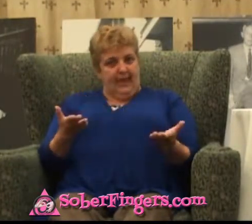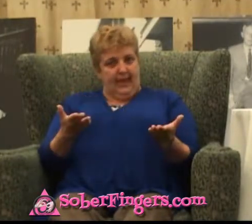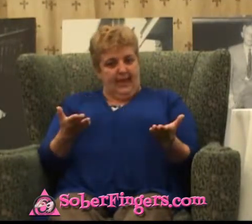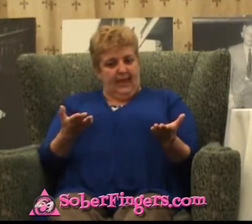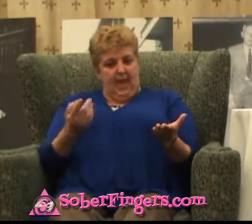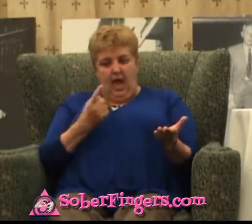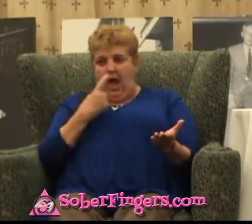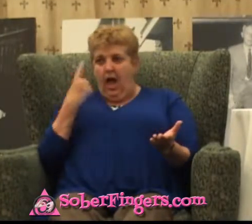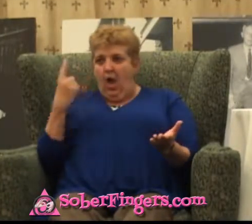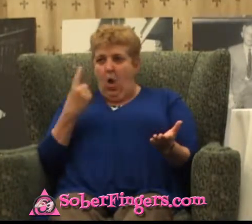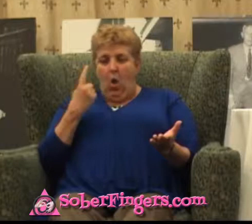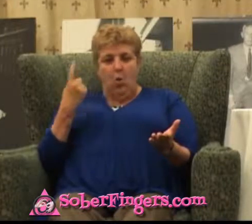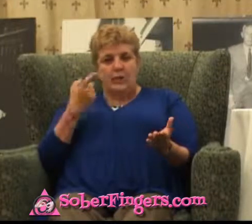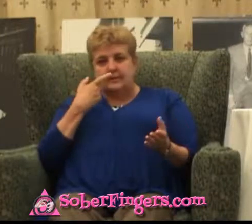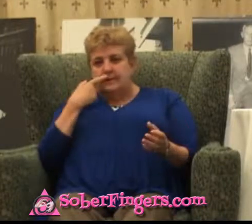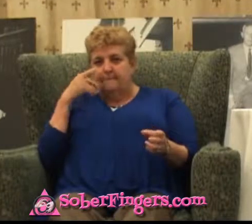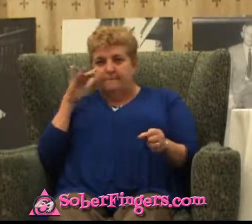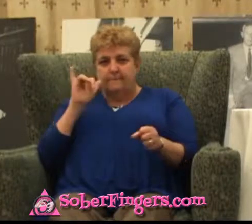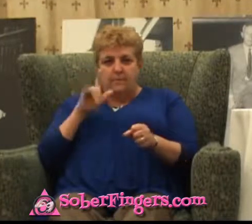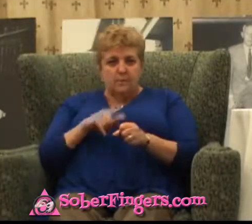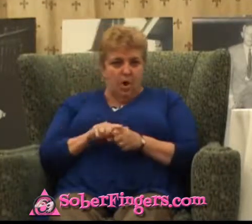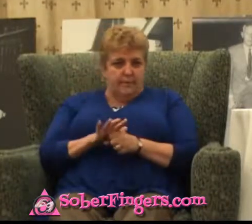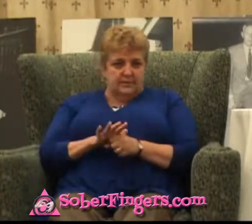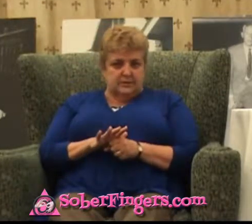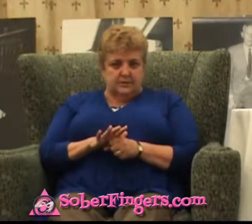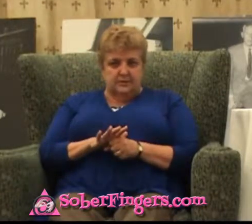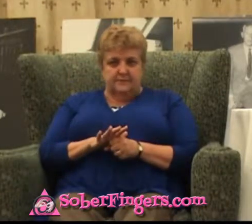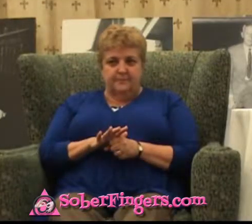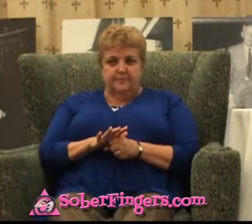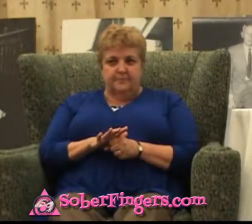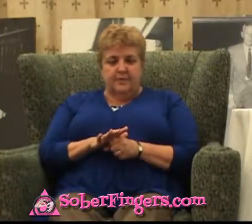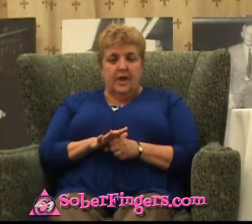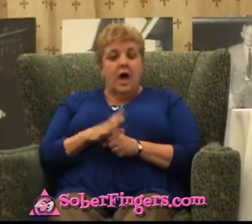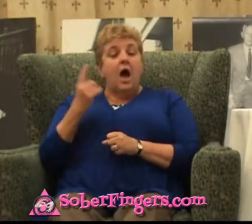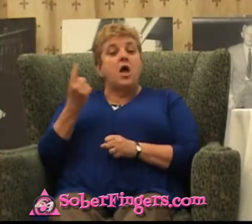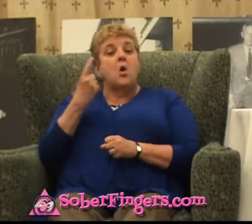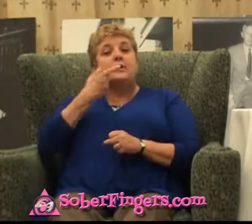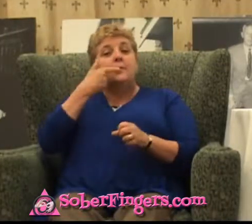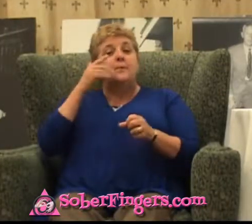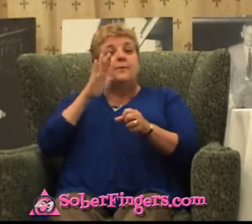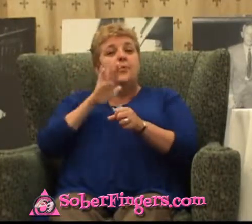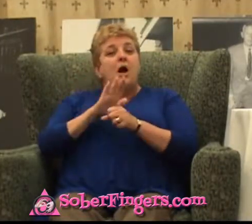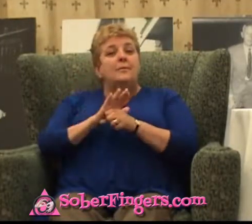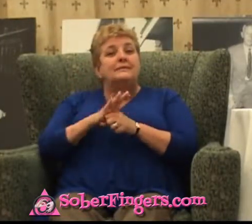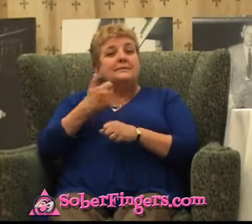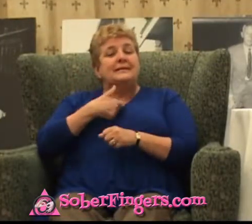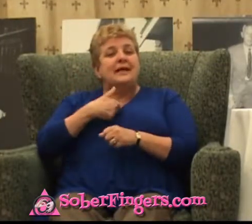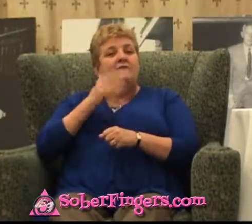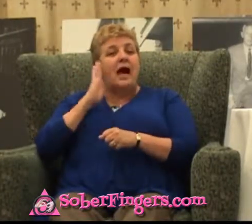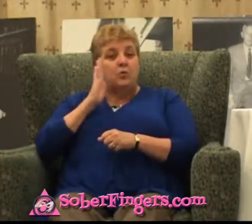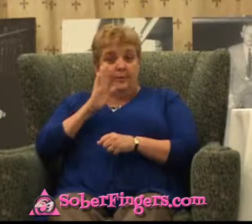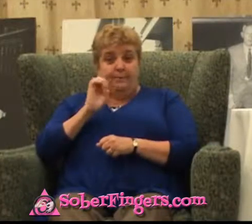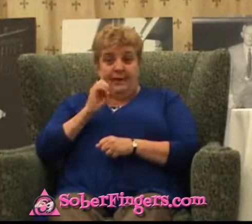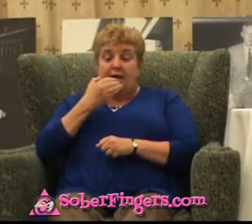promised I would never do. See, I always promised myself I would be a good mom. But when the money's